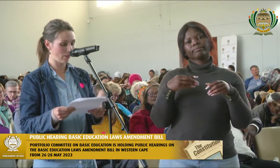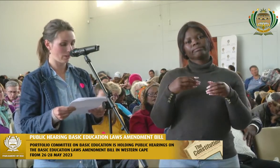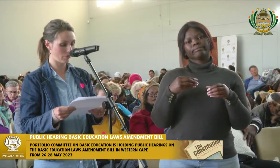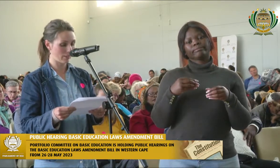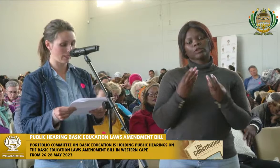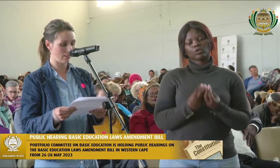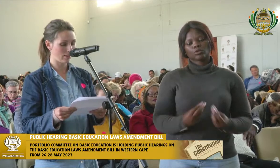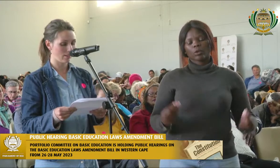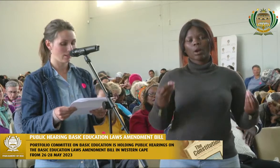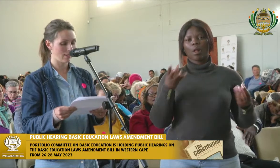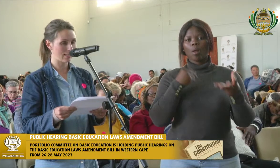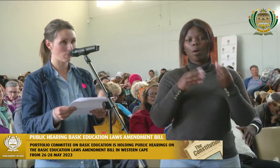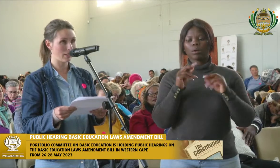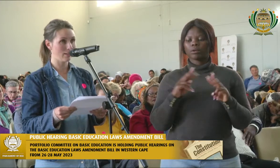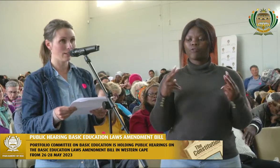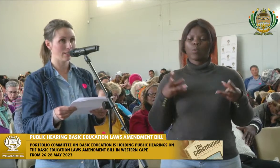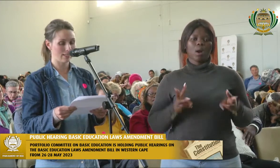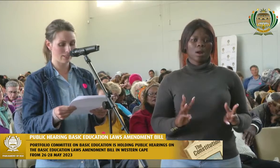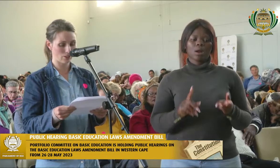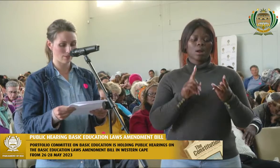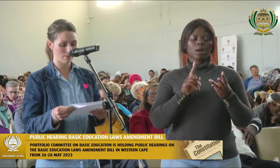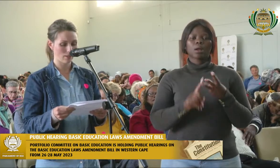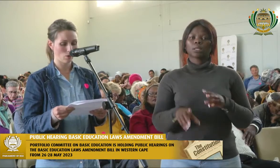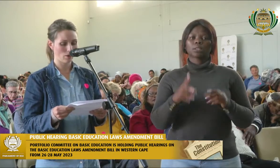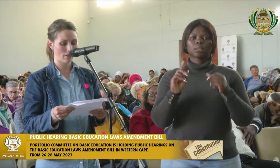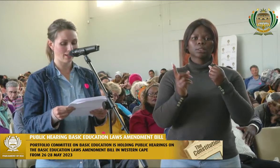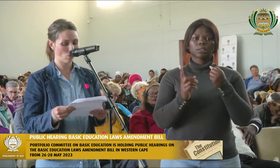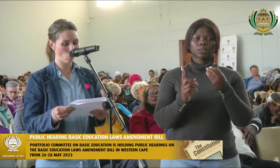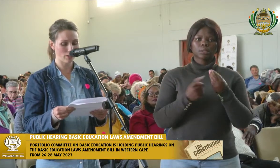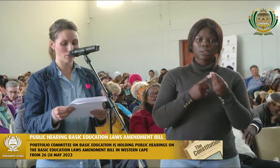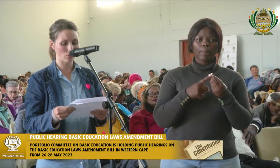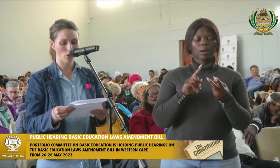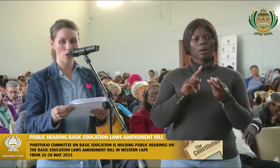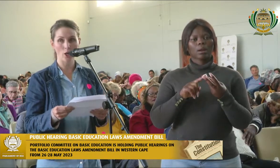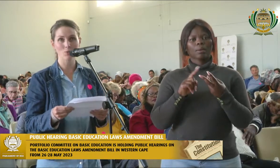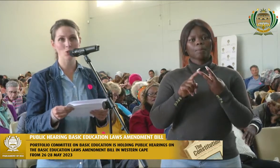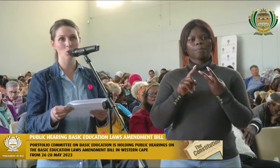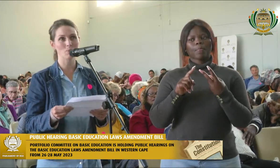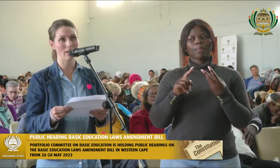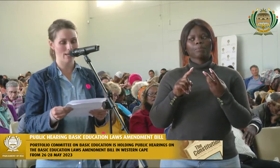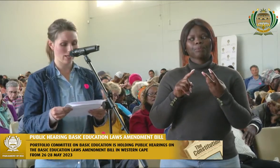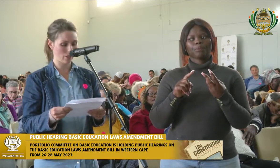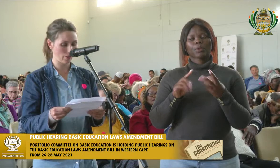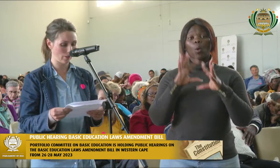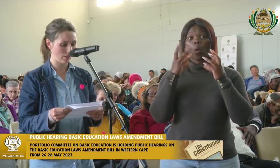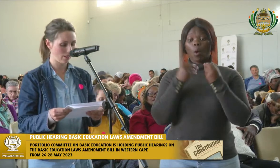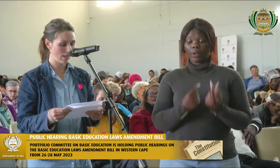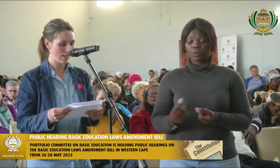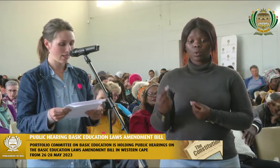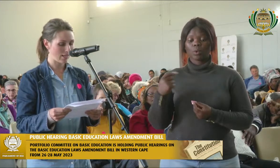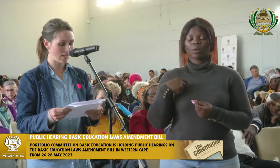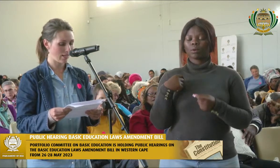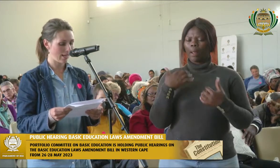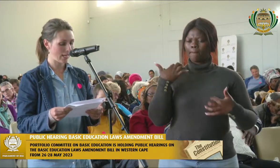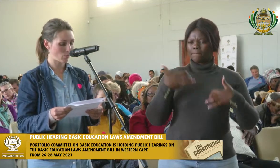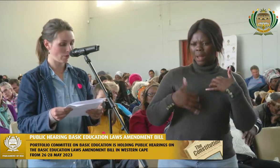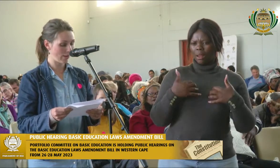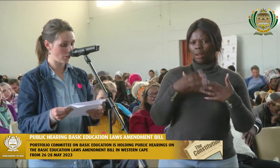Children learn differently. Discipline and diligence. In all they do, home chores, play and learn.